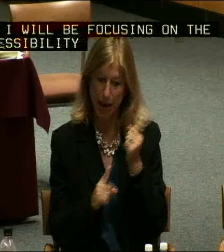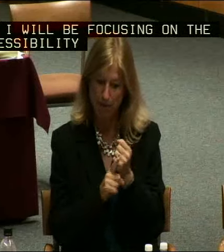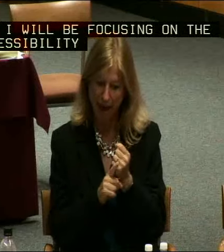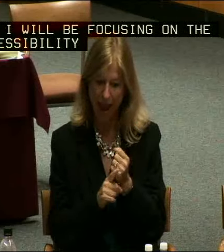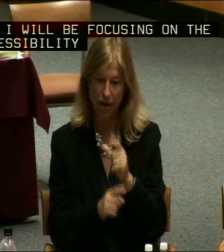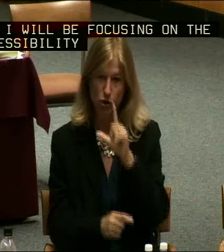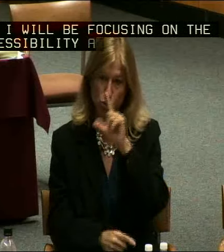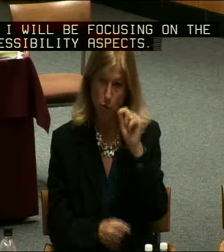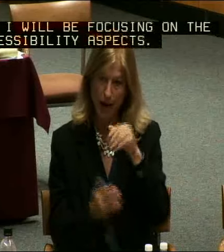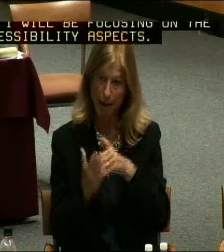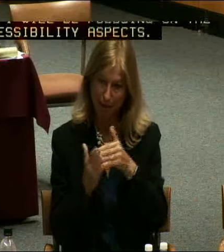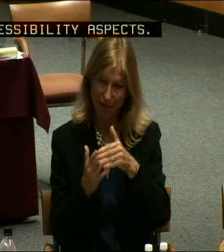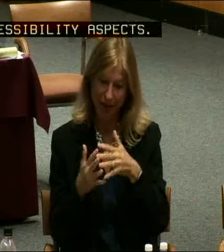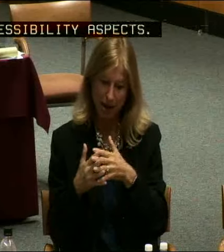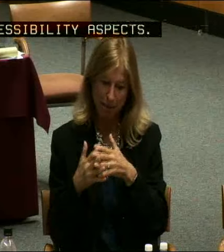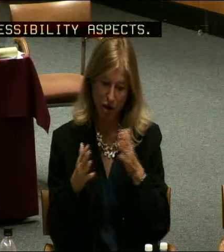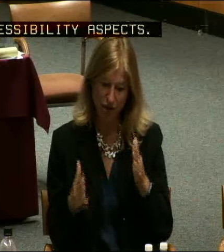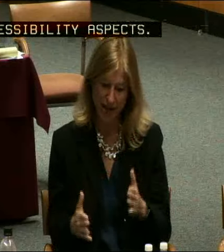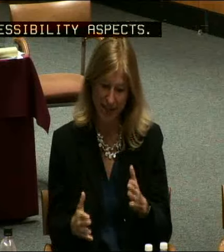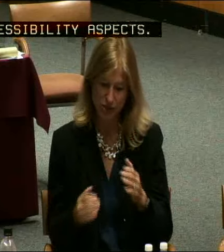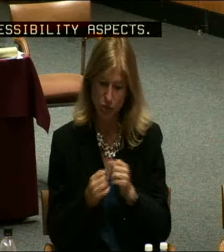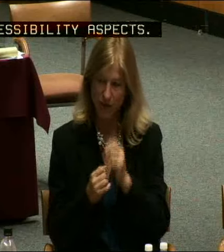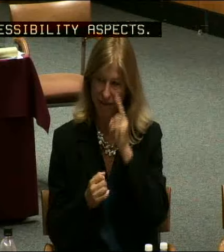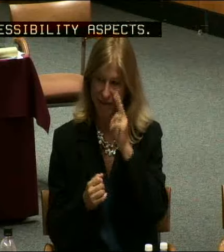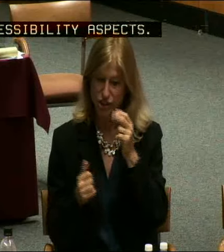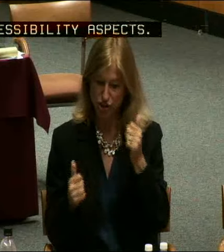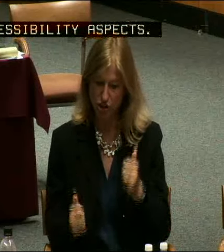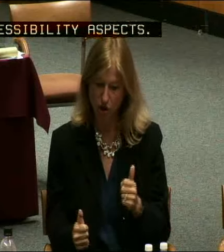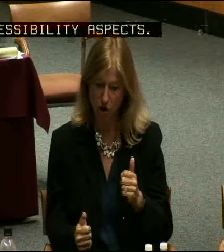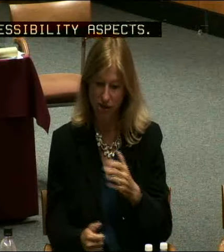accessibility to information has a crucial impact on 20